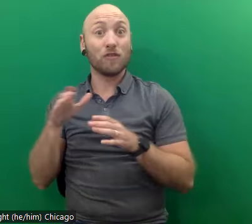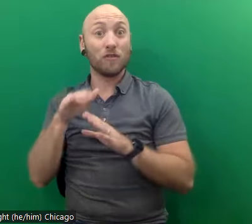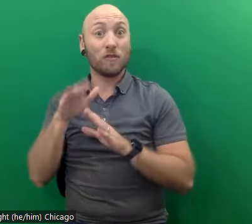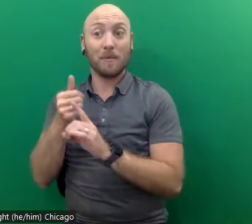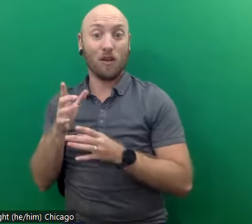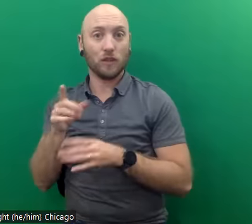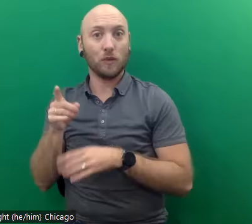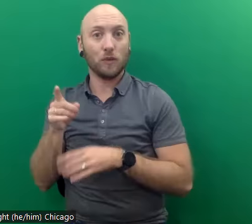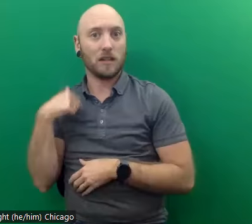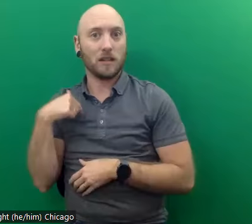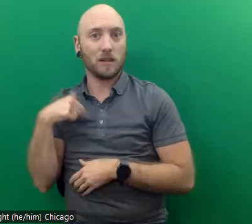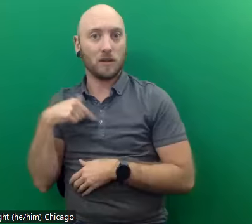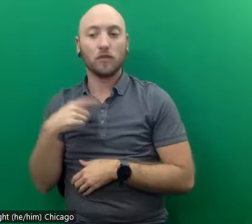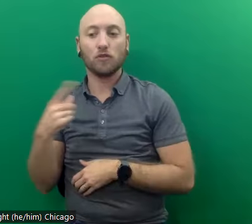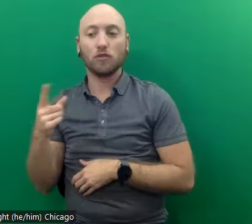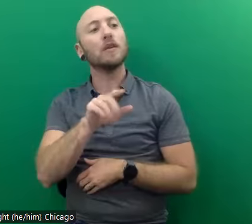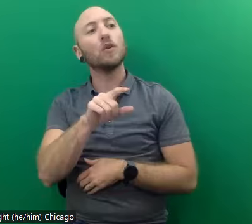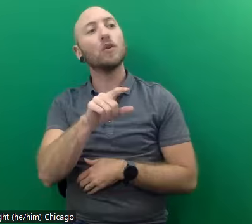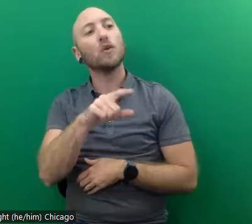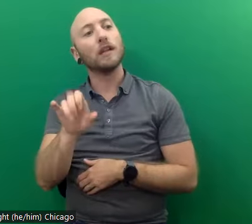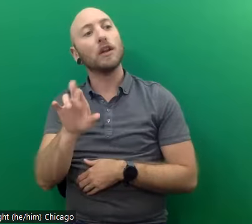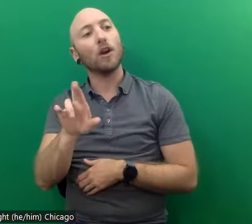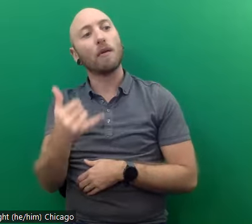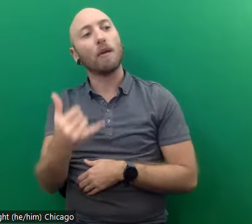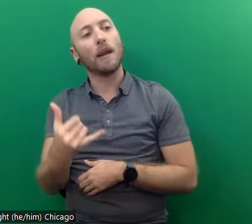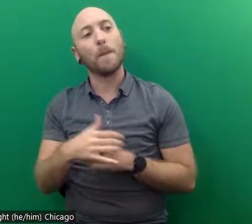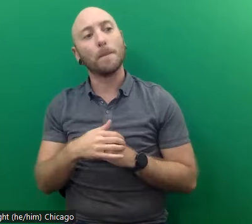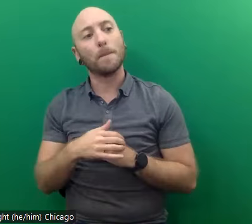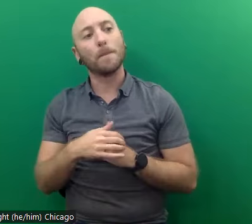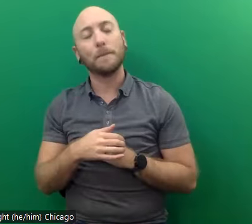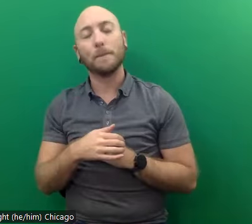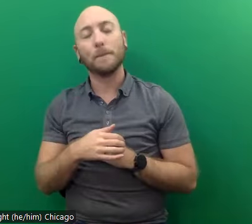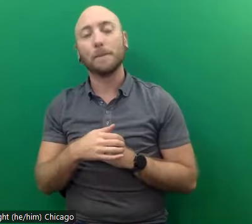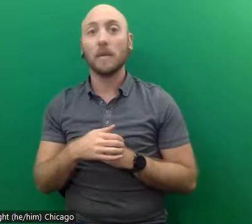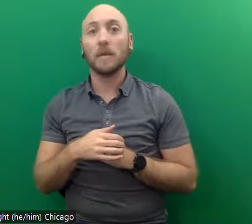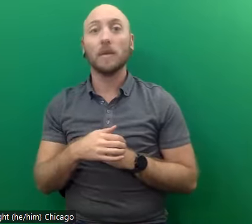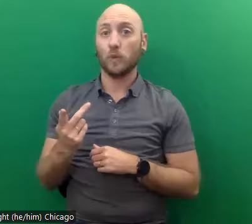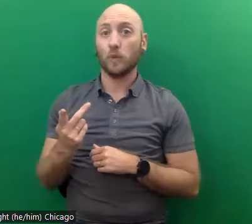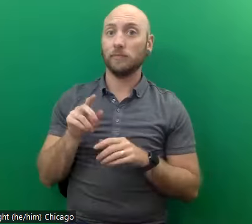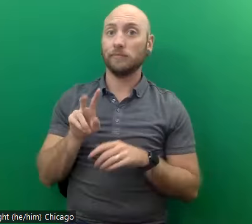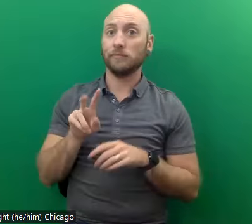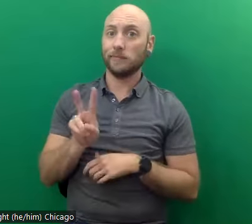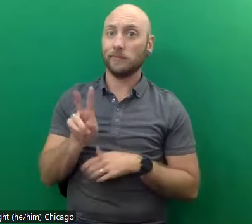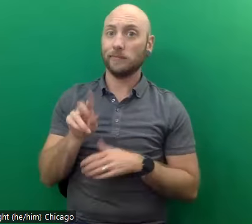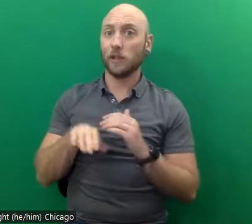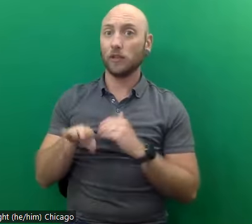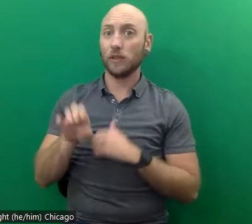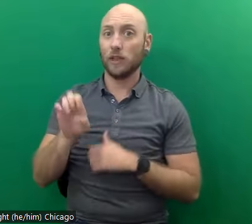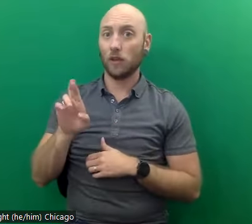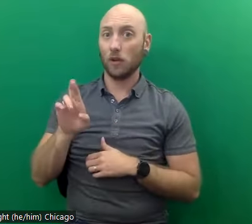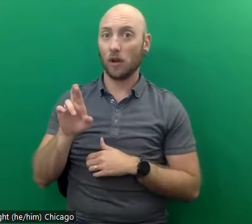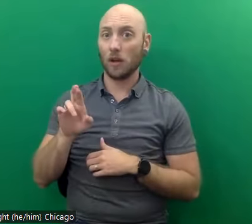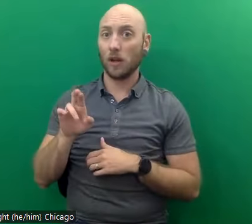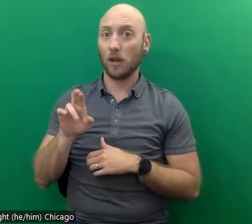out of her office and said, "Go down to the ER right now." And then we went down to the ER, and I sat in the ER for 6 hours before they told me